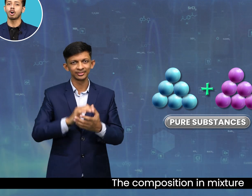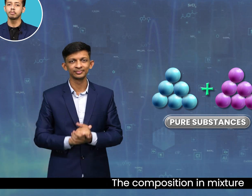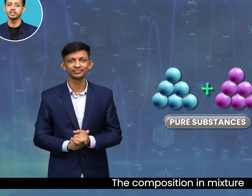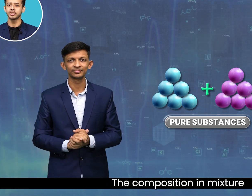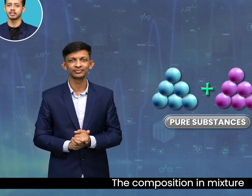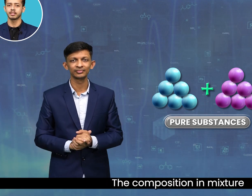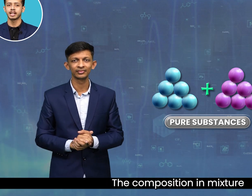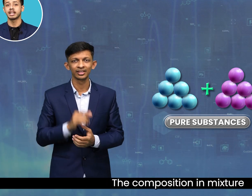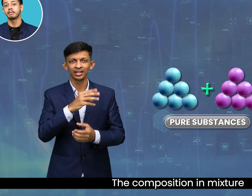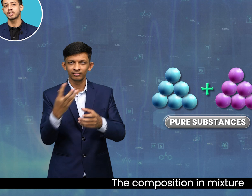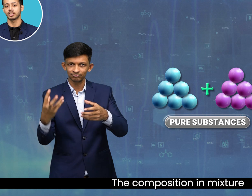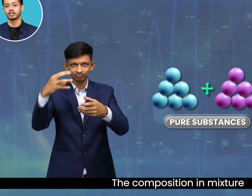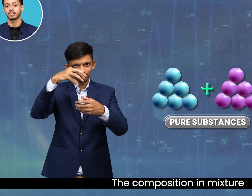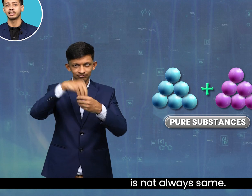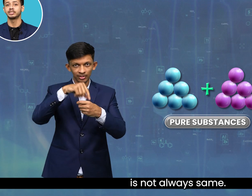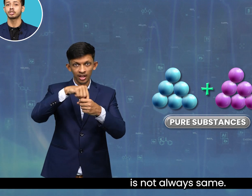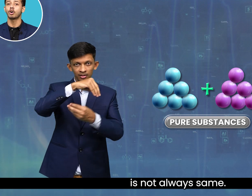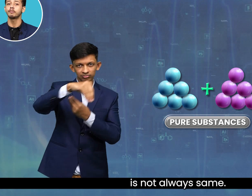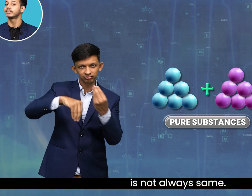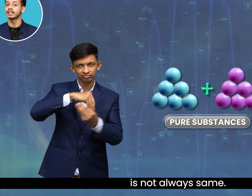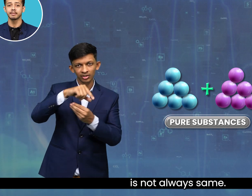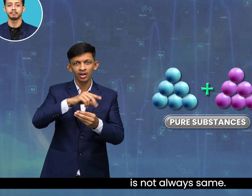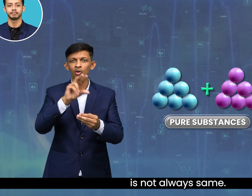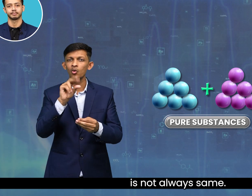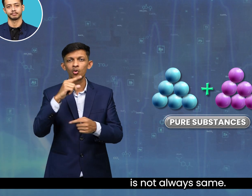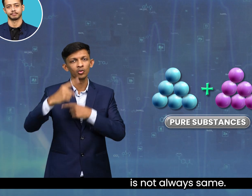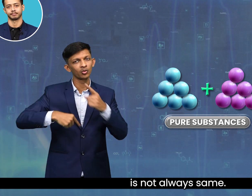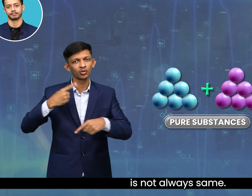The composition in mixture is not always